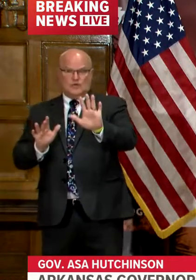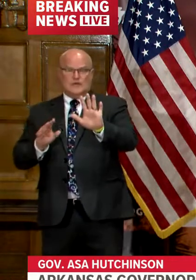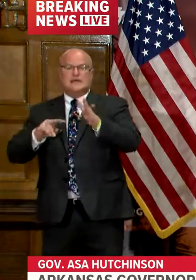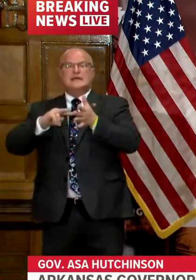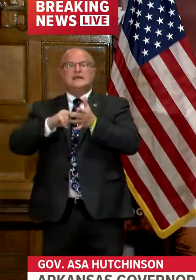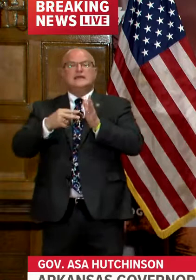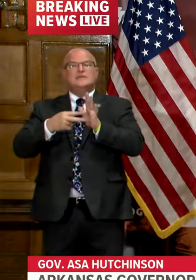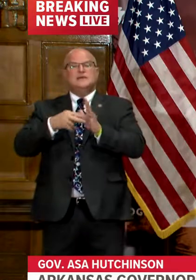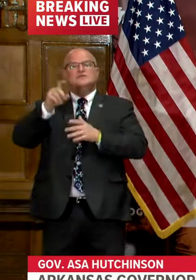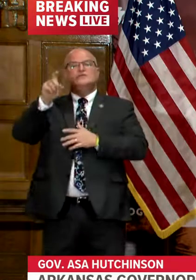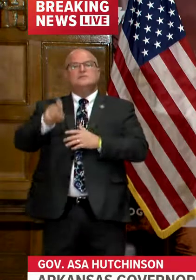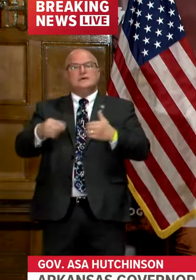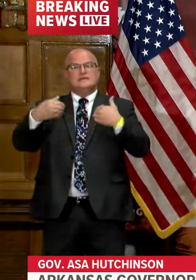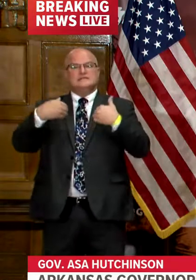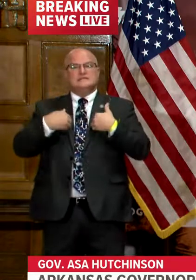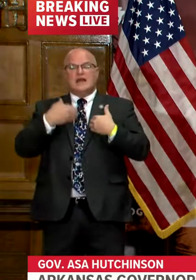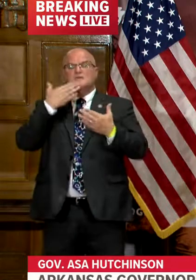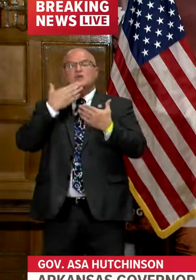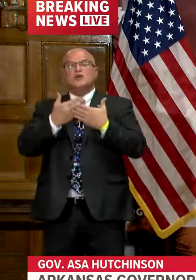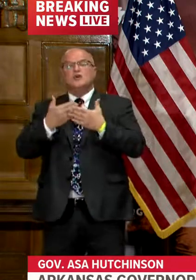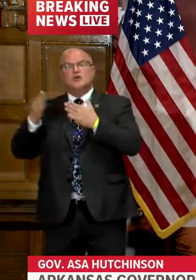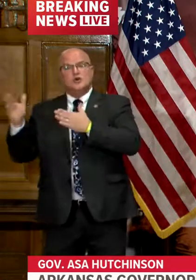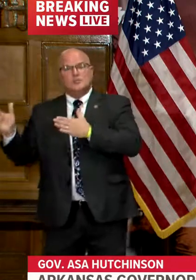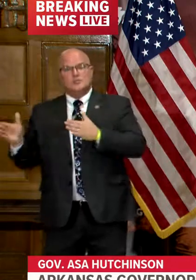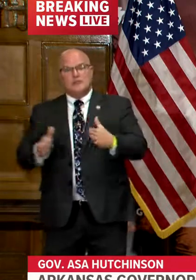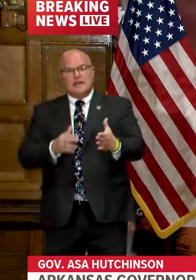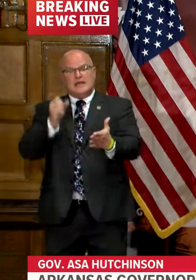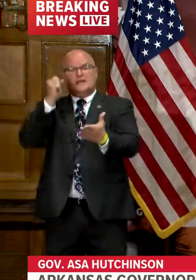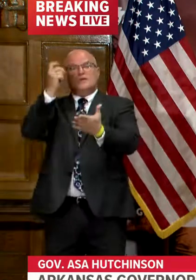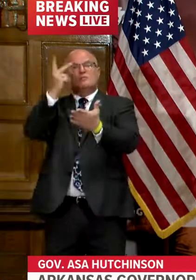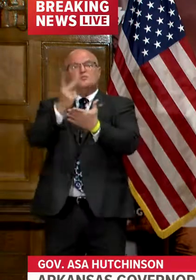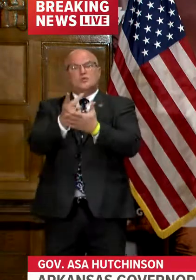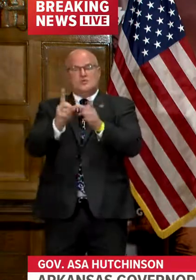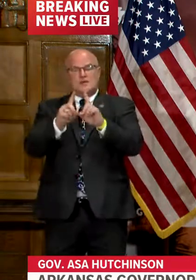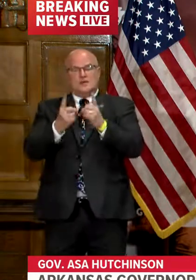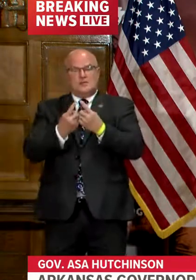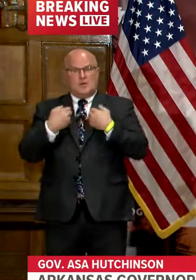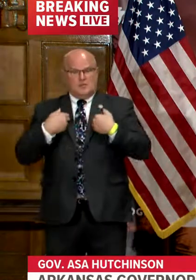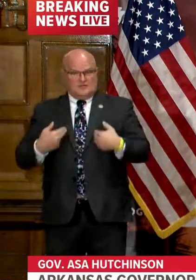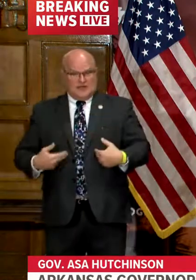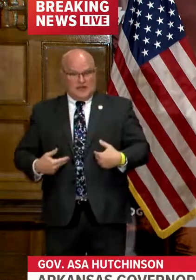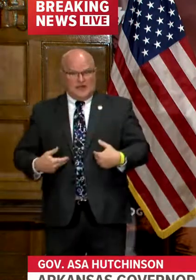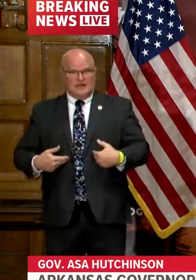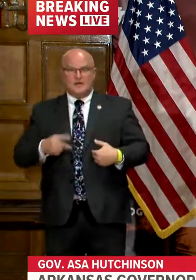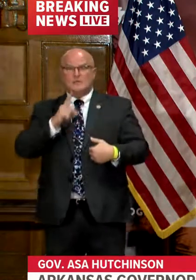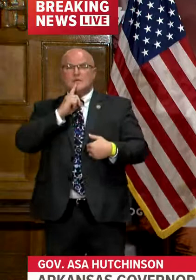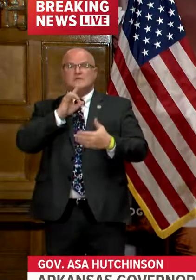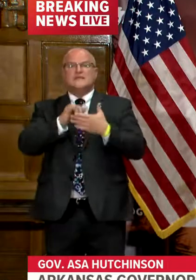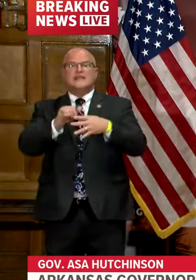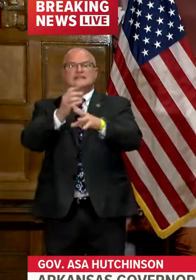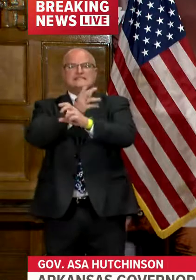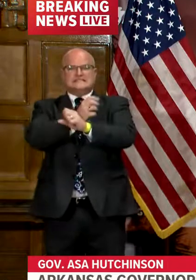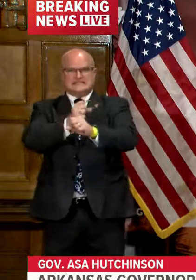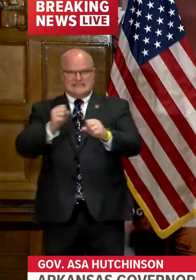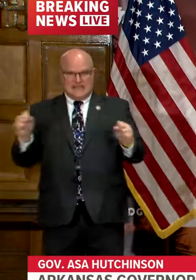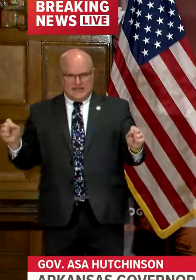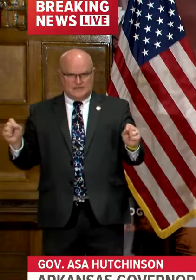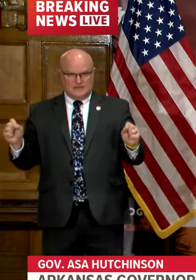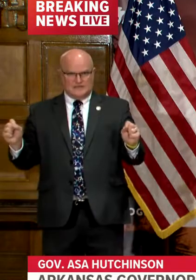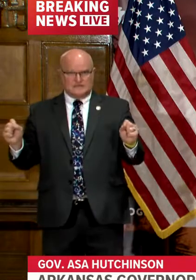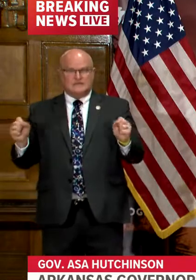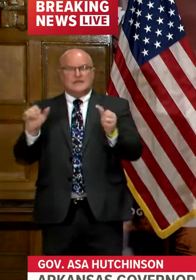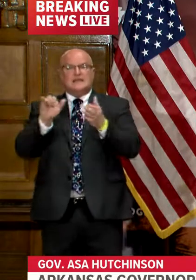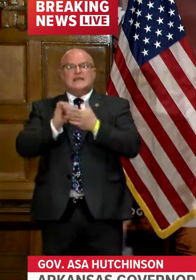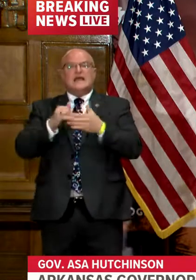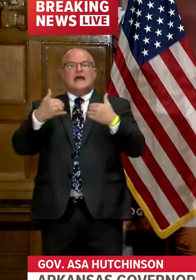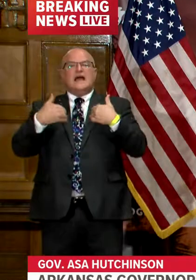simply means you have to have a good plan approved by the Department of Health to make sure it's safe and